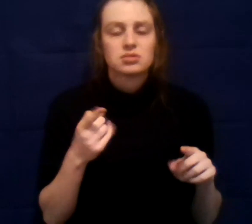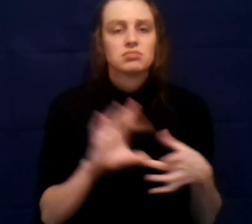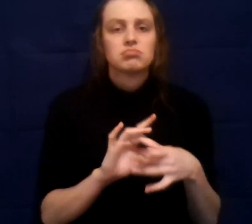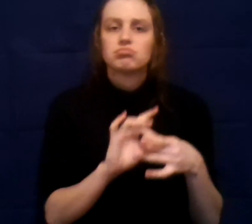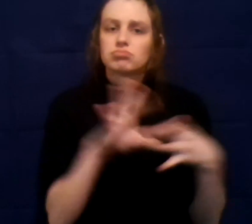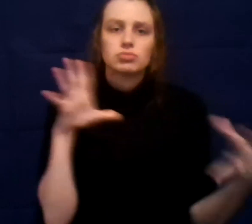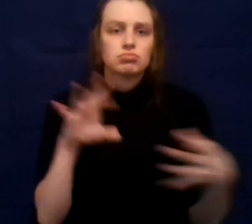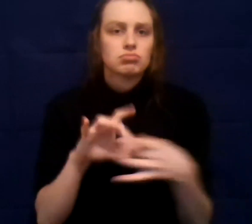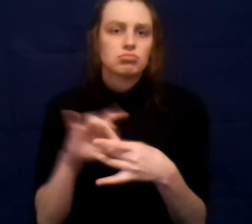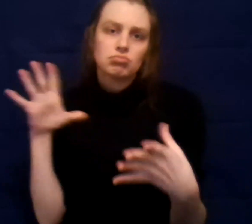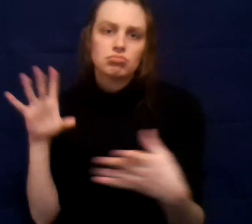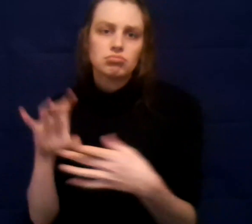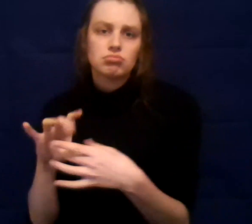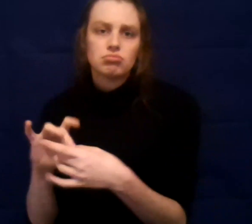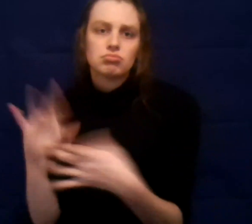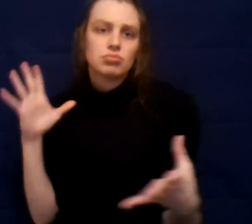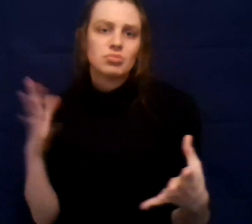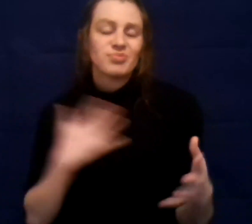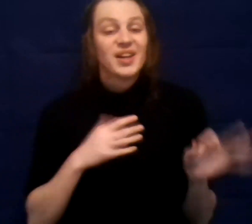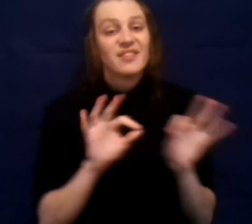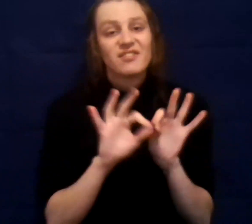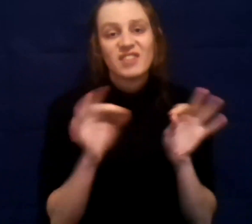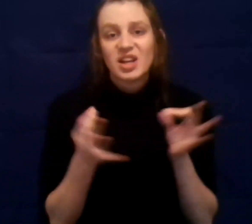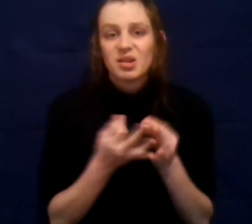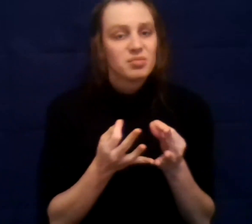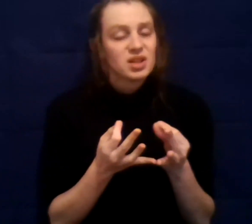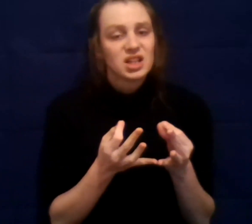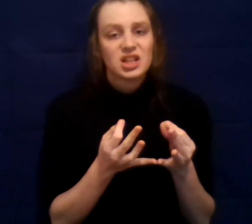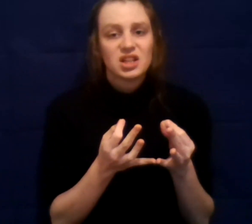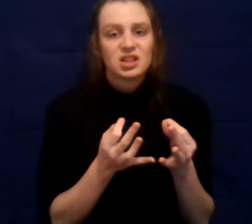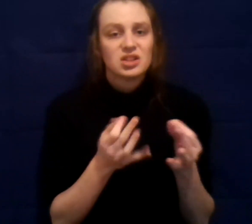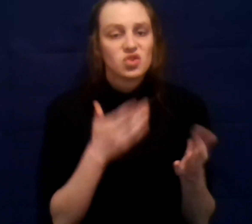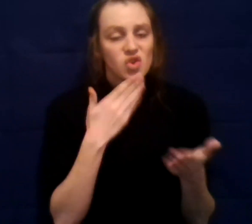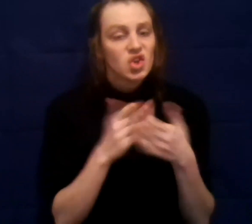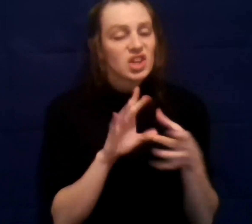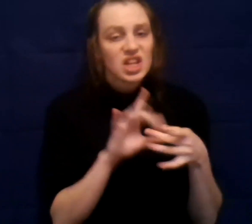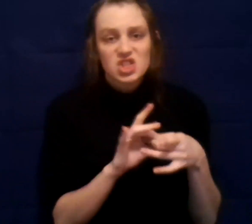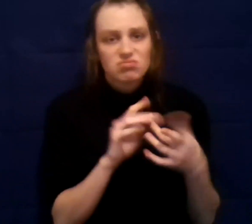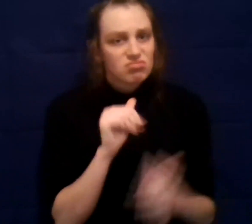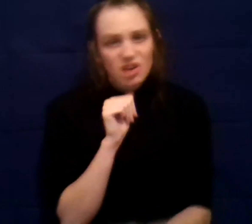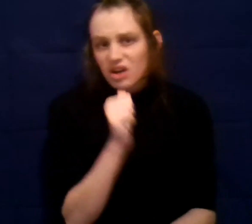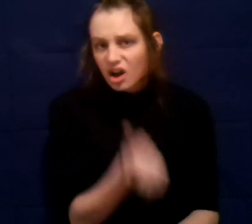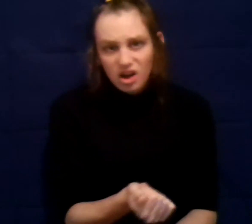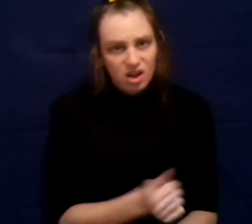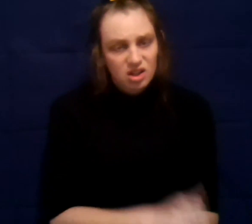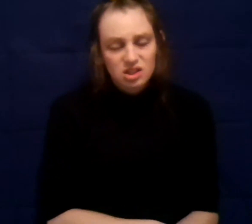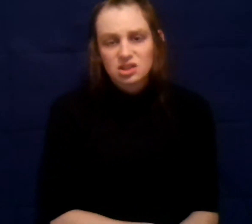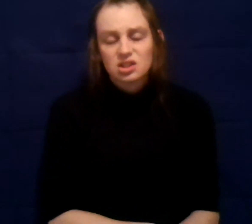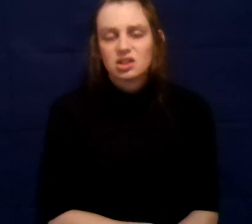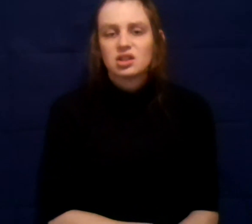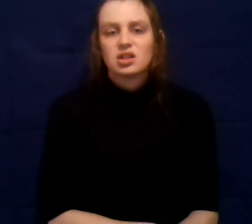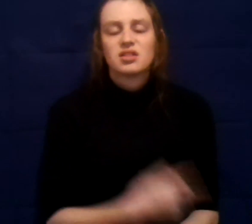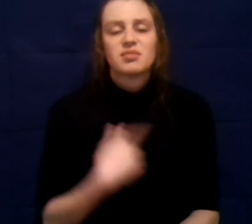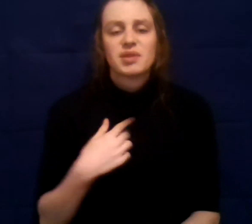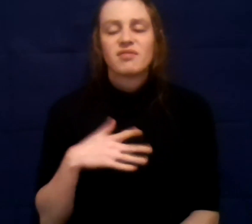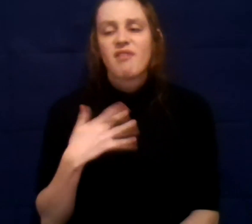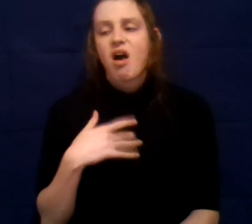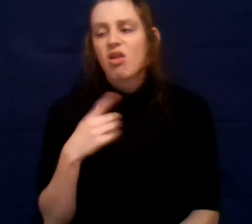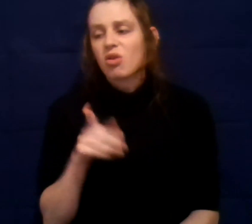family anymore. And I felt lonely all the time.